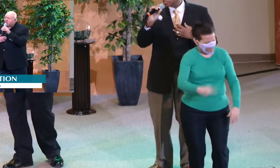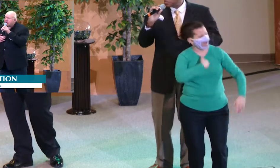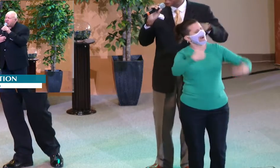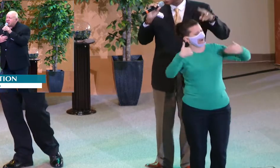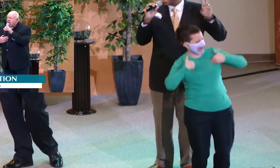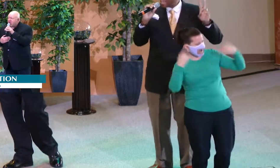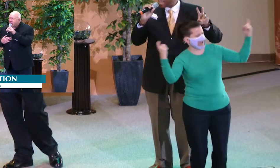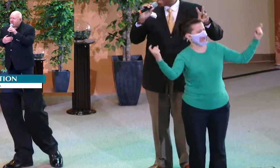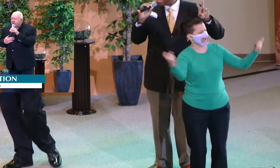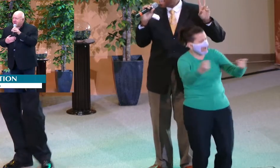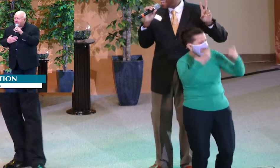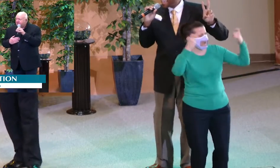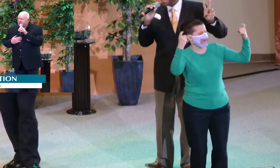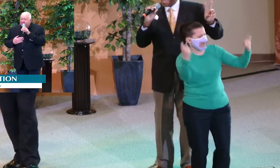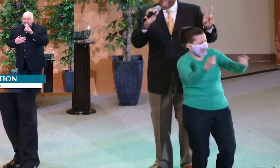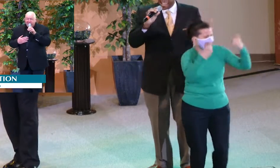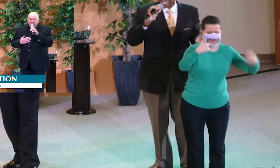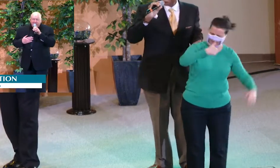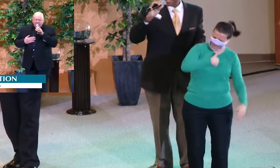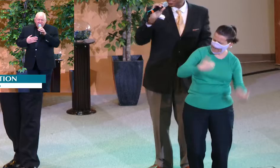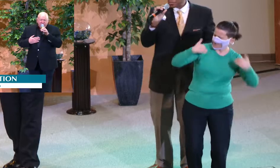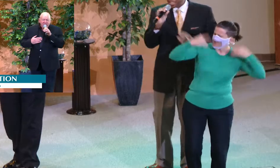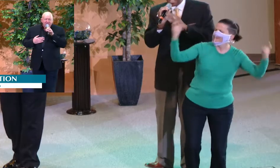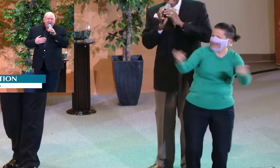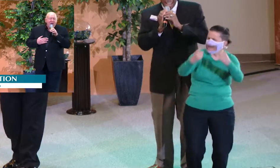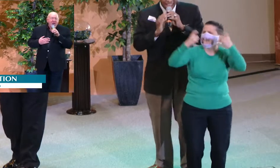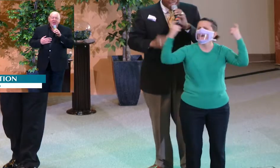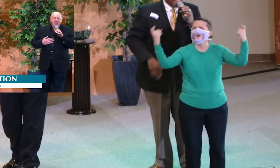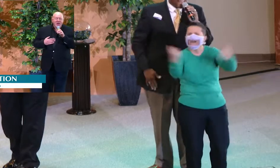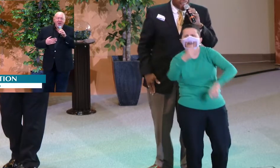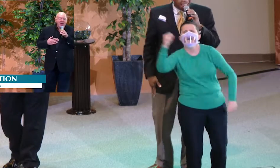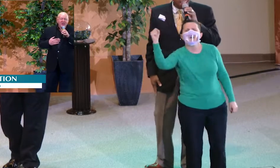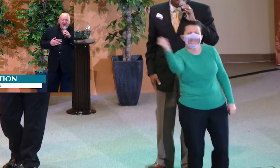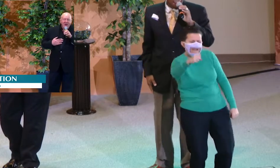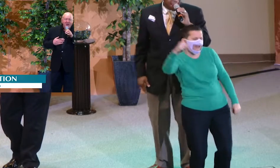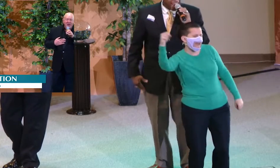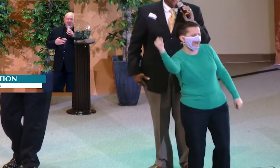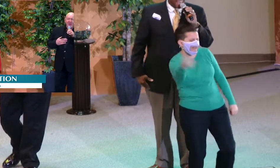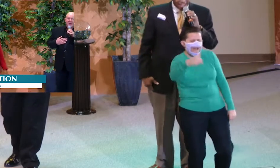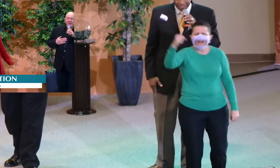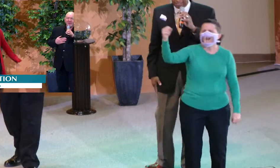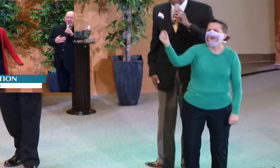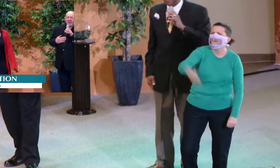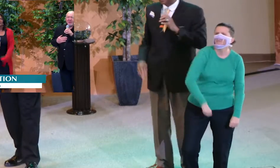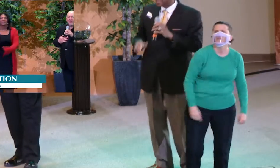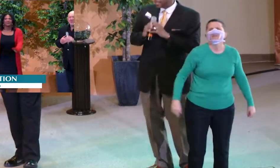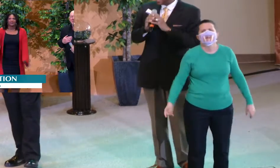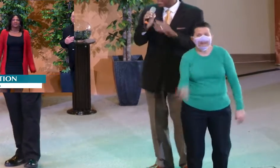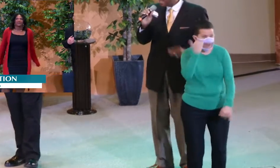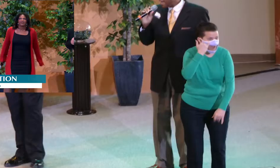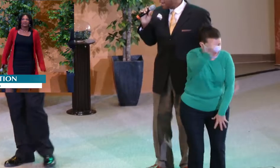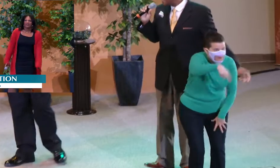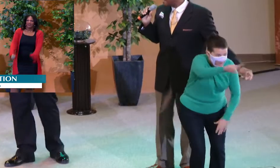the victory, yeah. I got the victory, yeah, yeah, yeah. And if you got